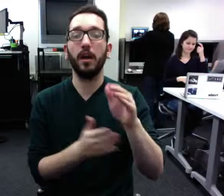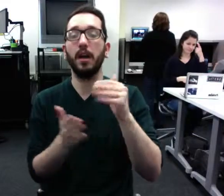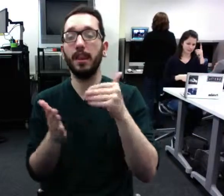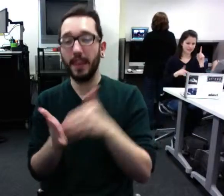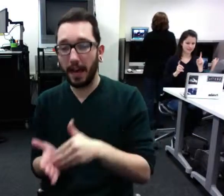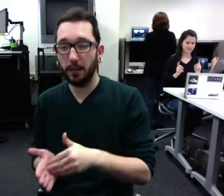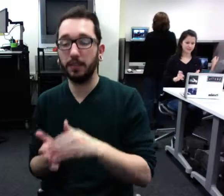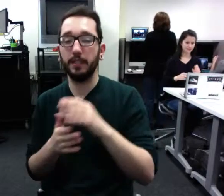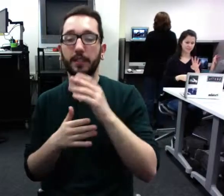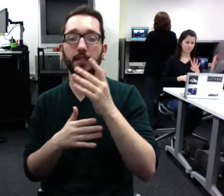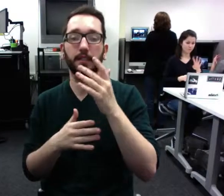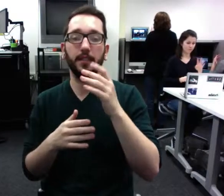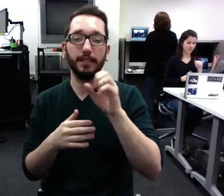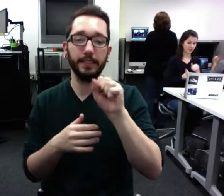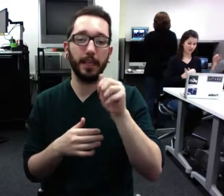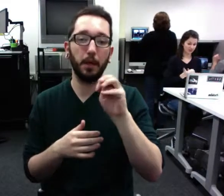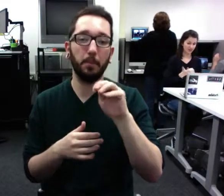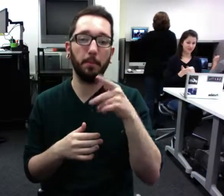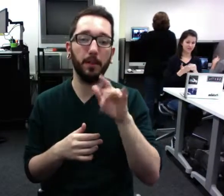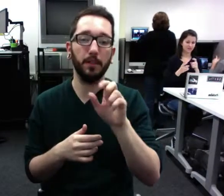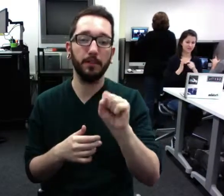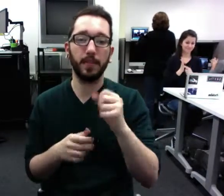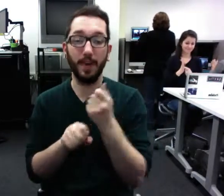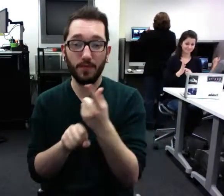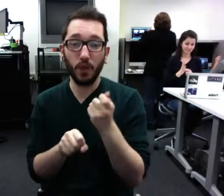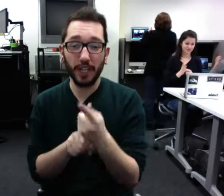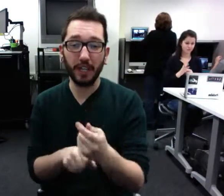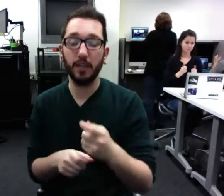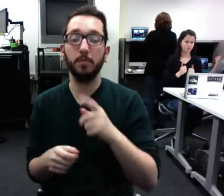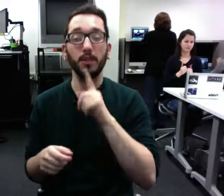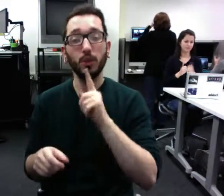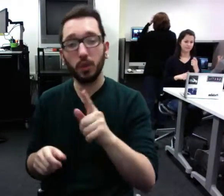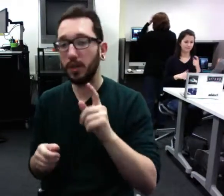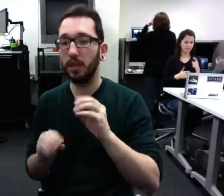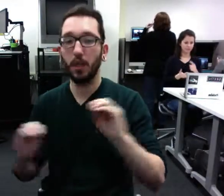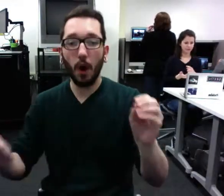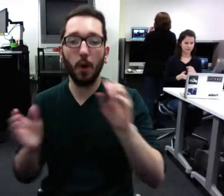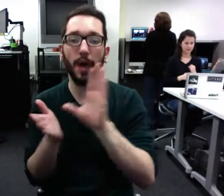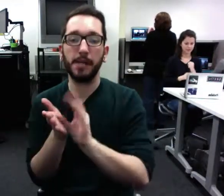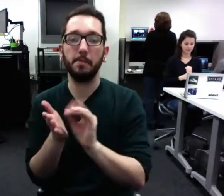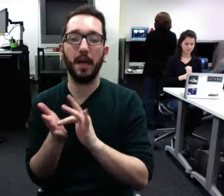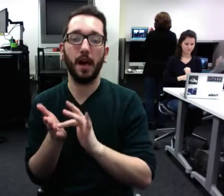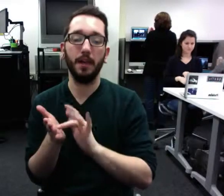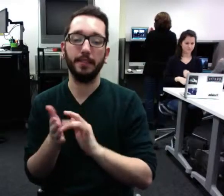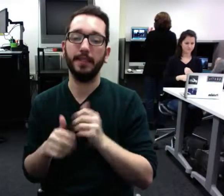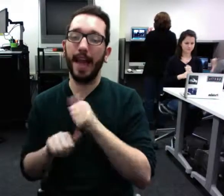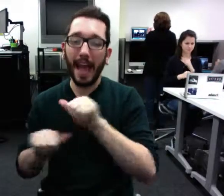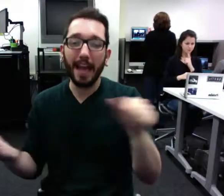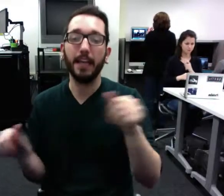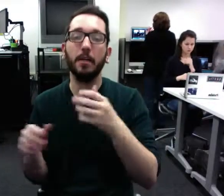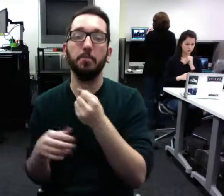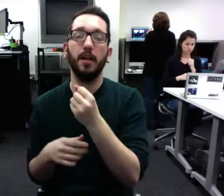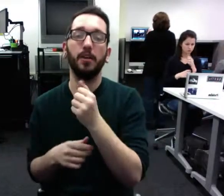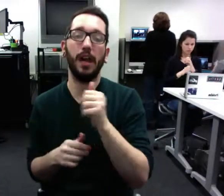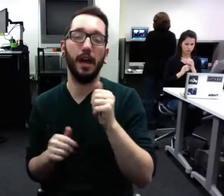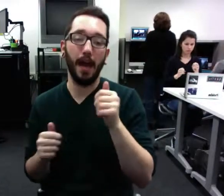year to make sure that there is no antibiotics in any milk product at the retail level. And what they're finding,